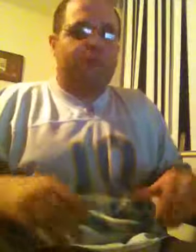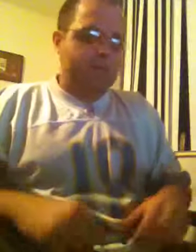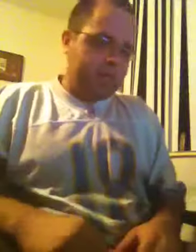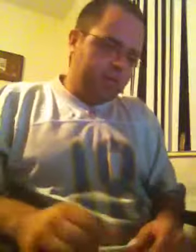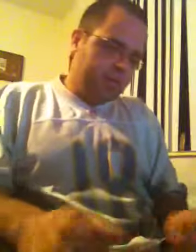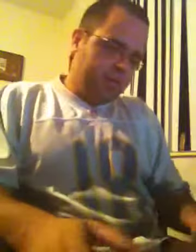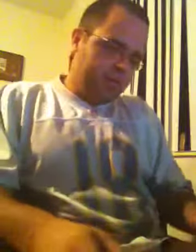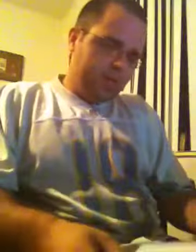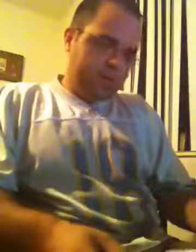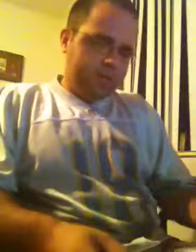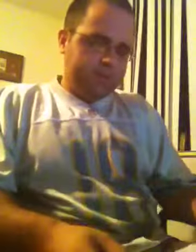fears.